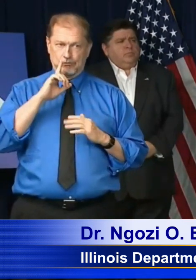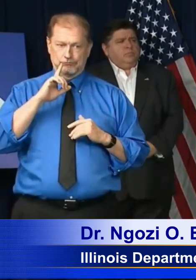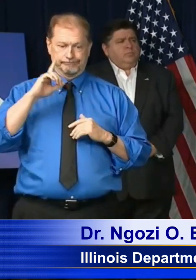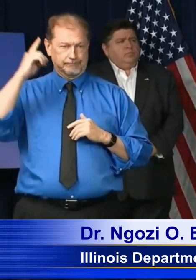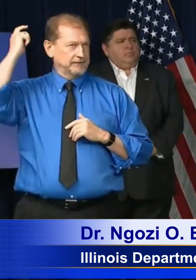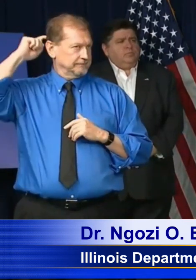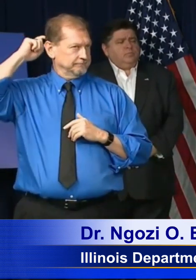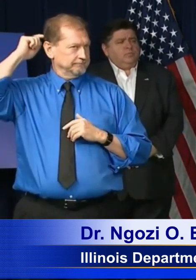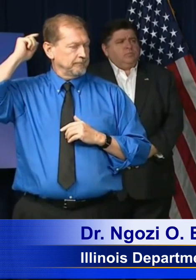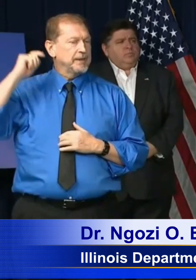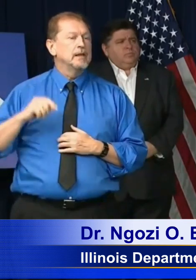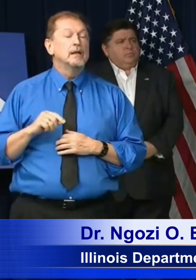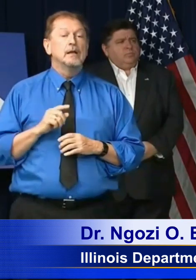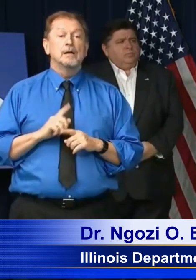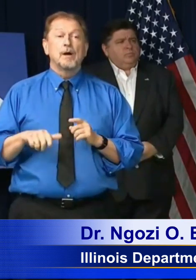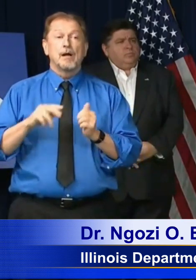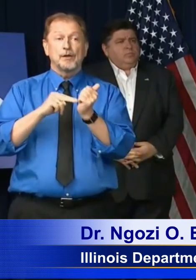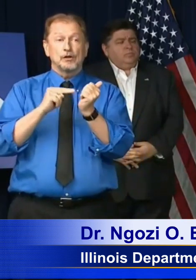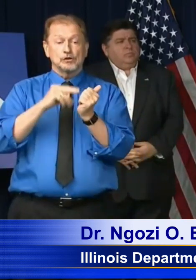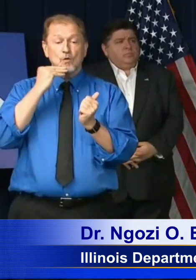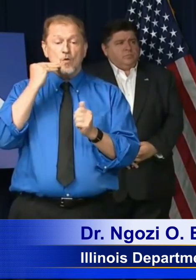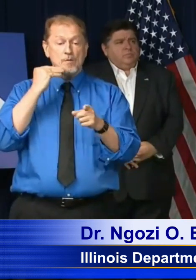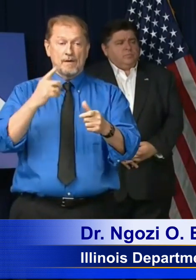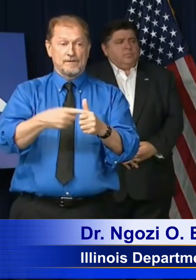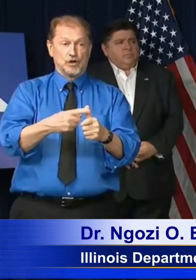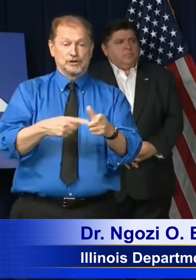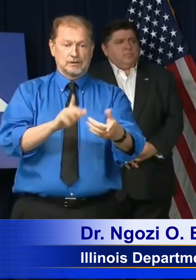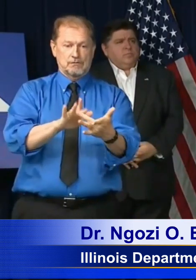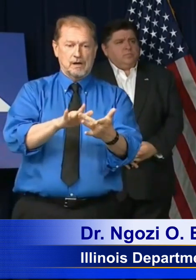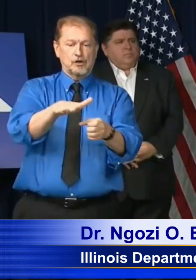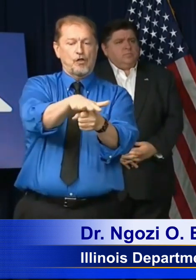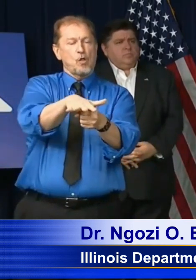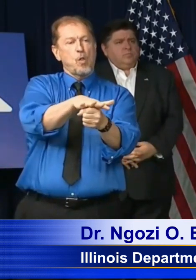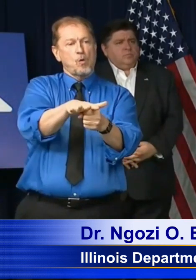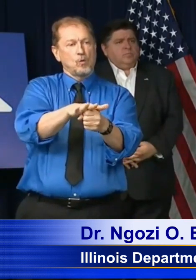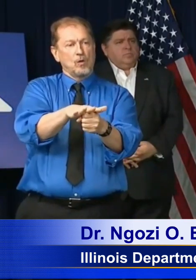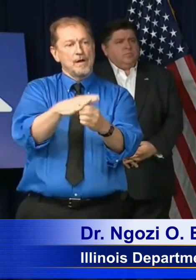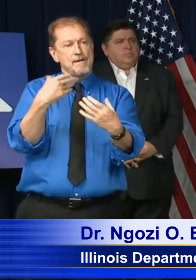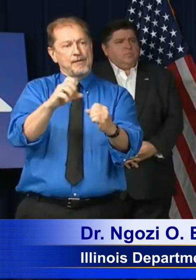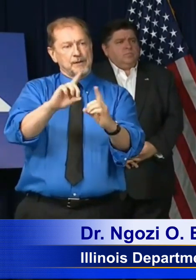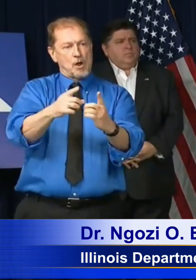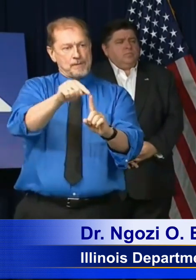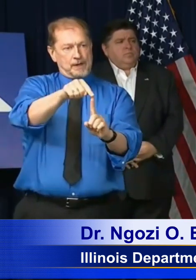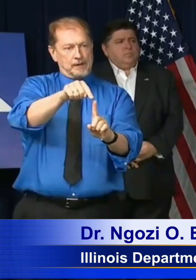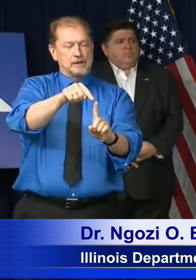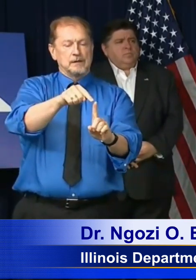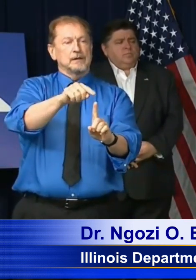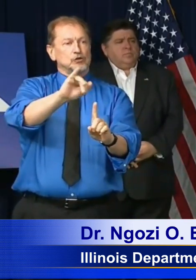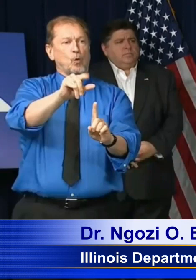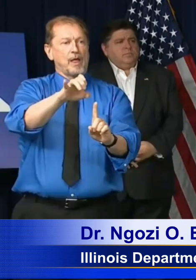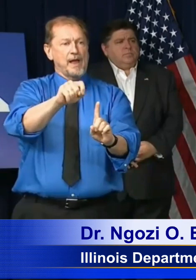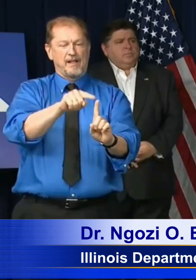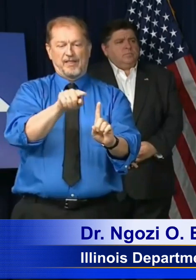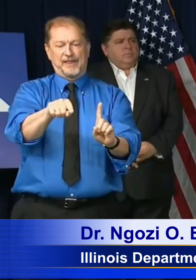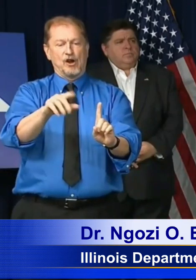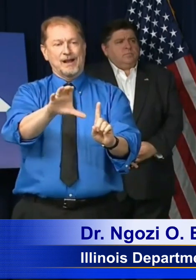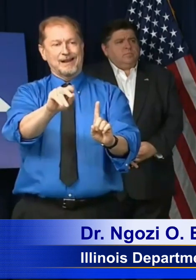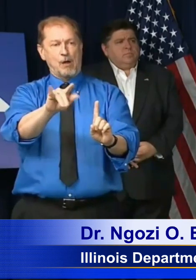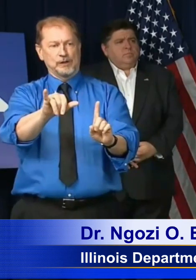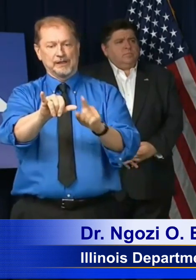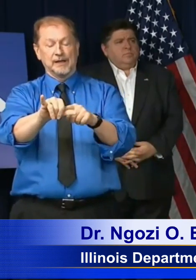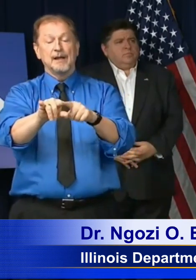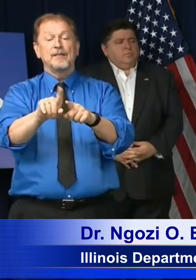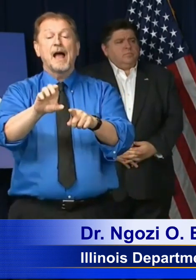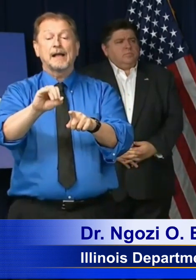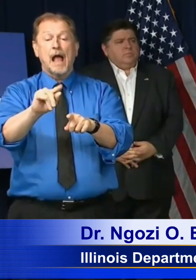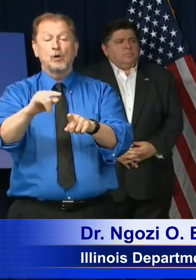working. The nursing home would work with their local health department, who knows how to put the request through our emergency operating center, and then those